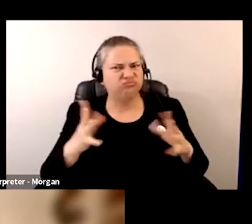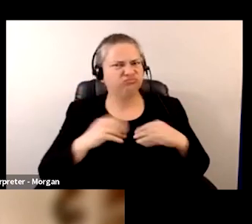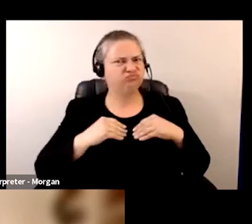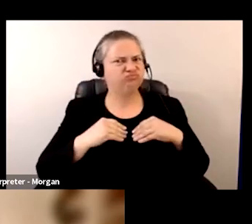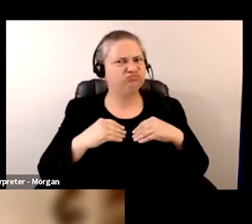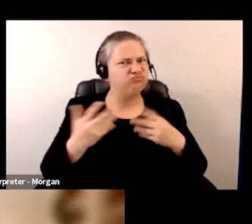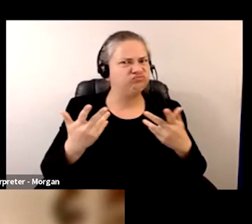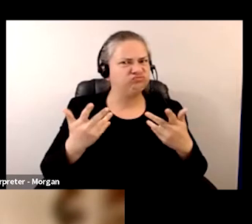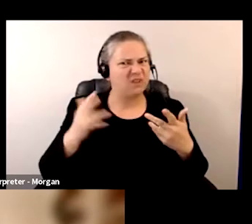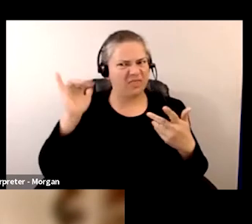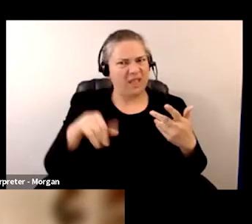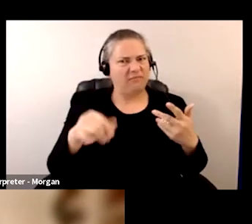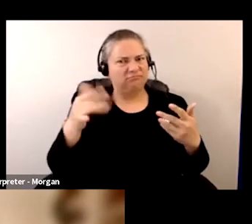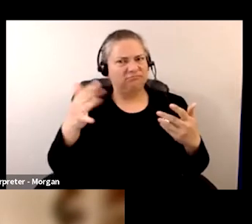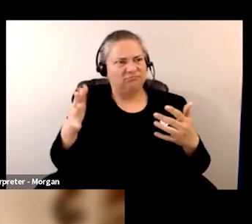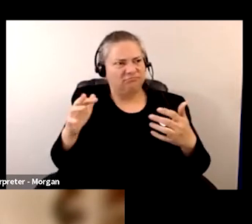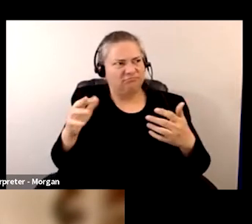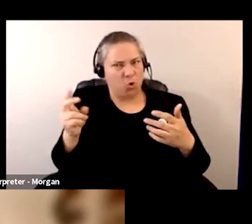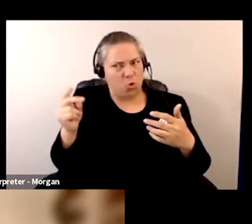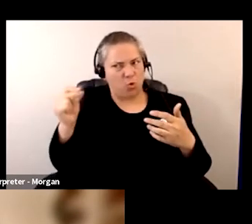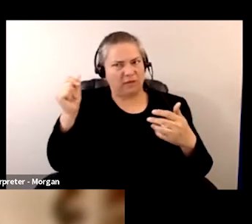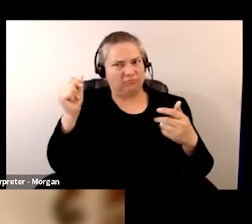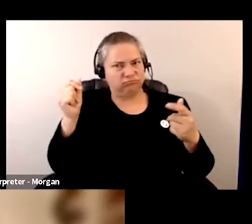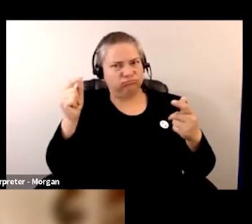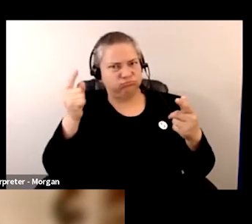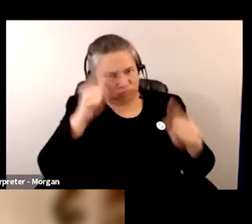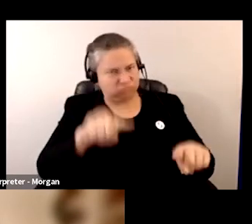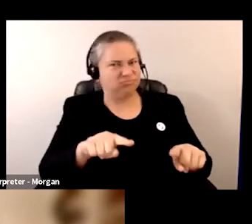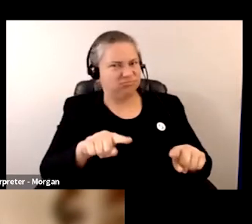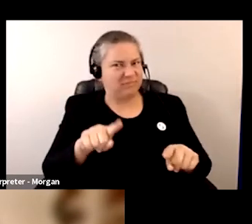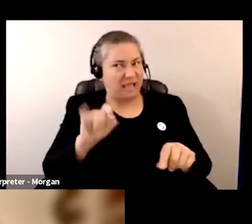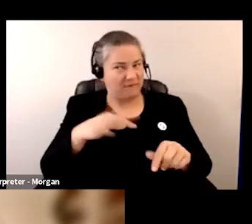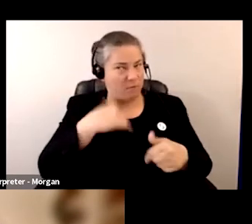a quick consensus, if I remember correctly.